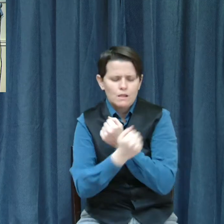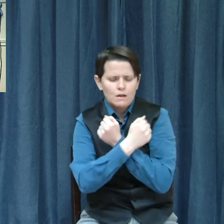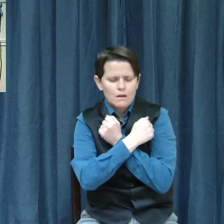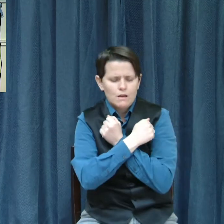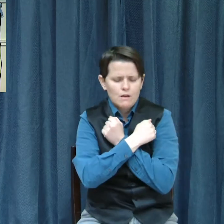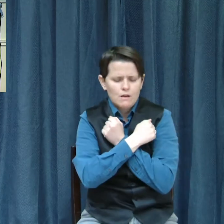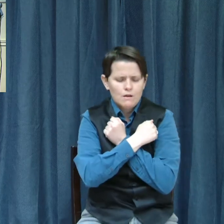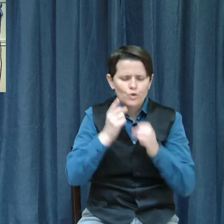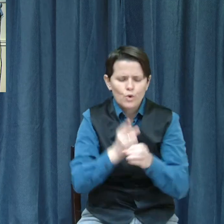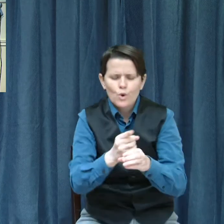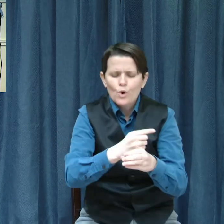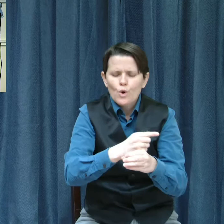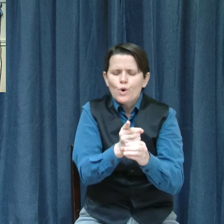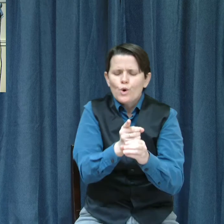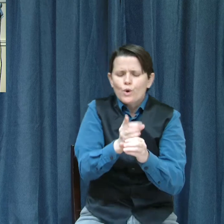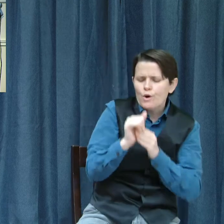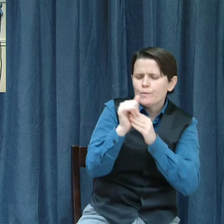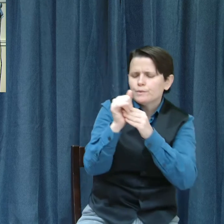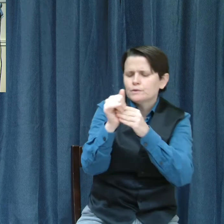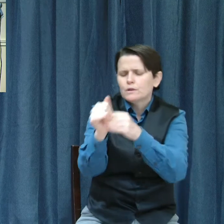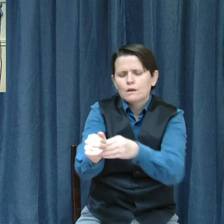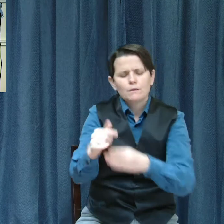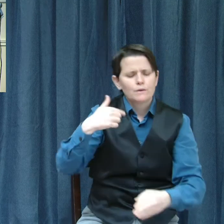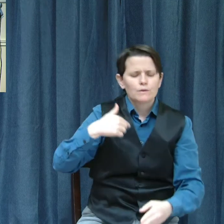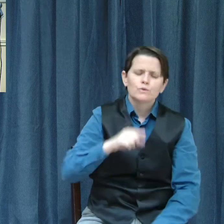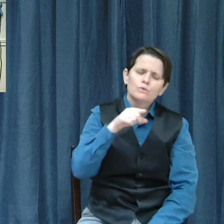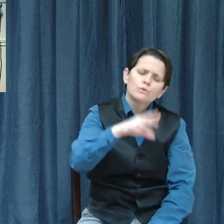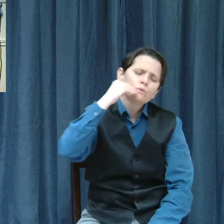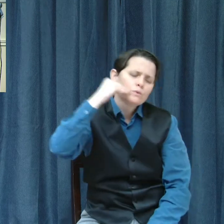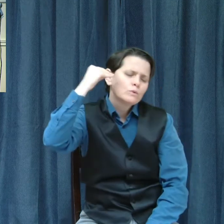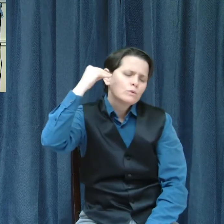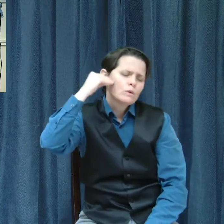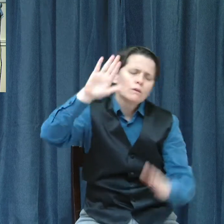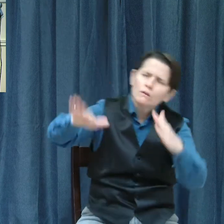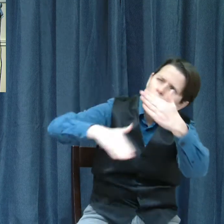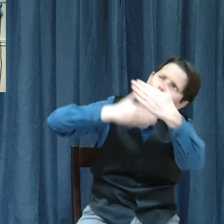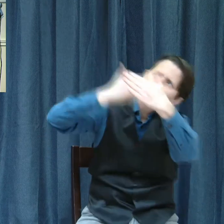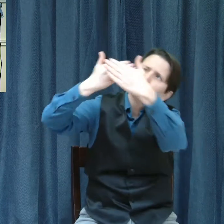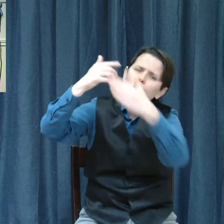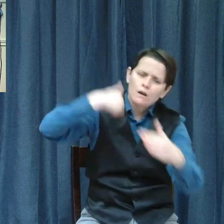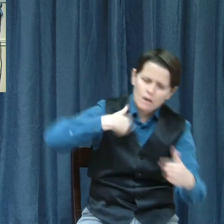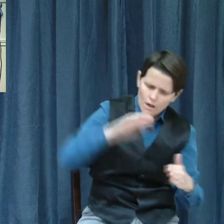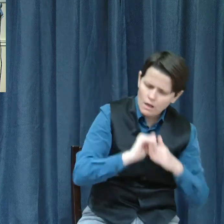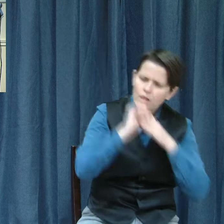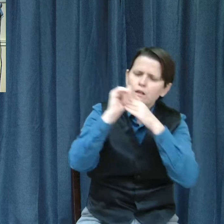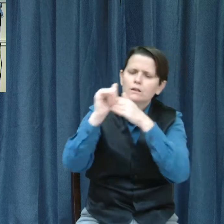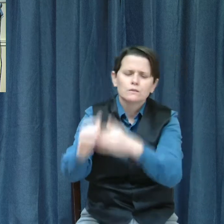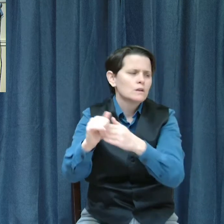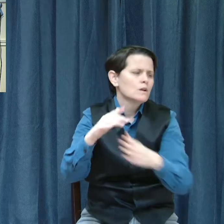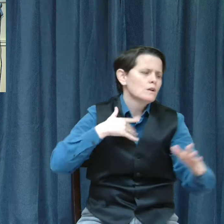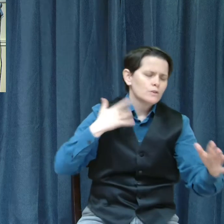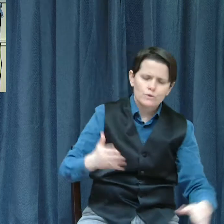compass. I will lead you home when you're in the storm